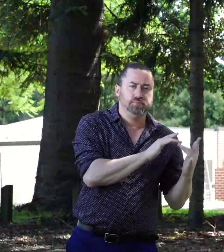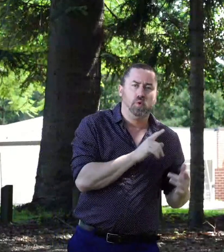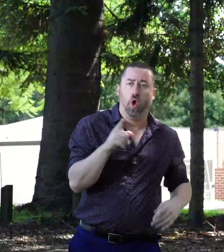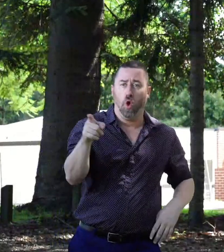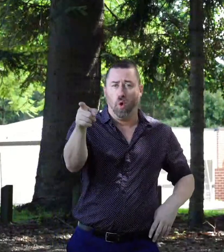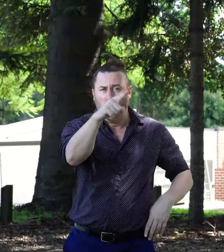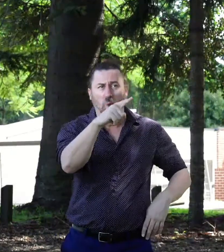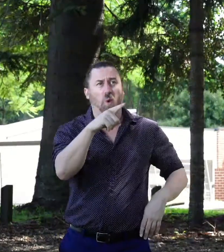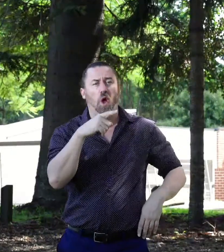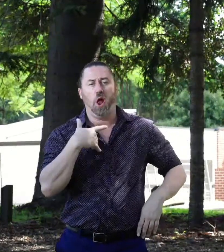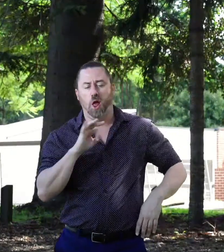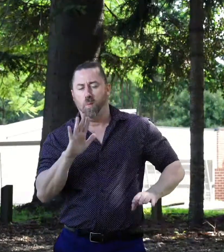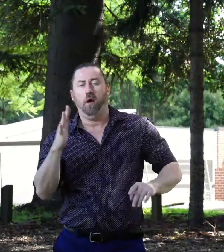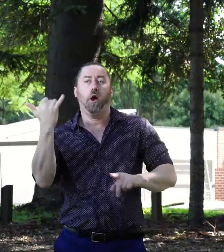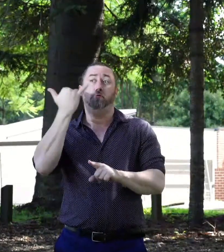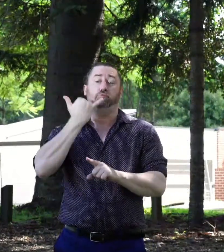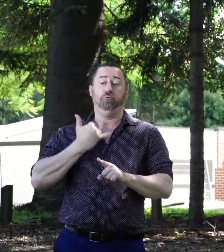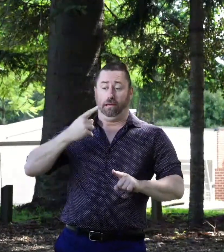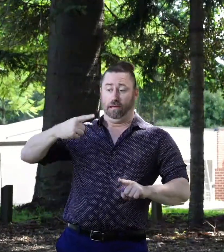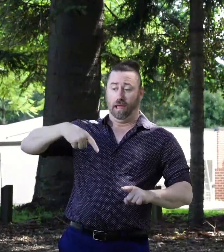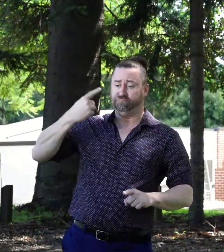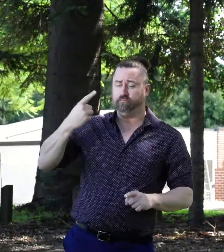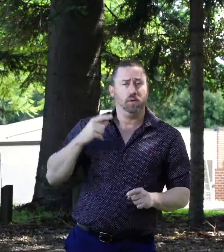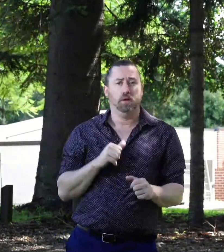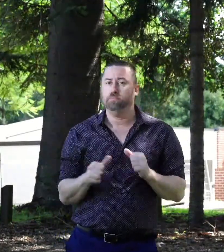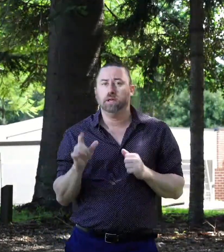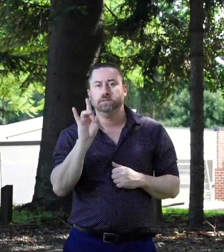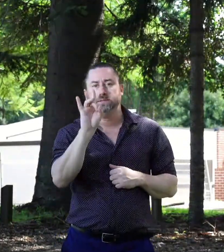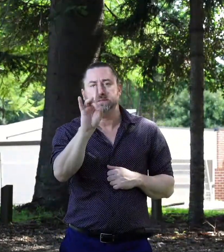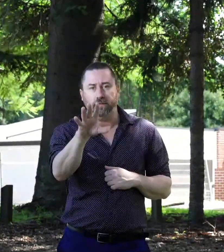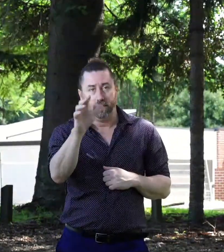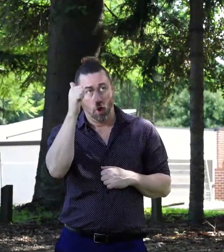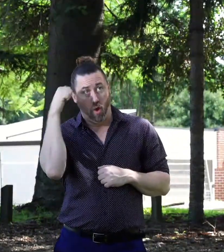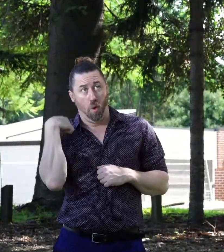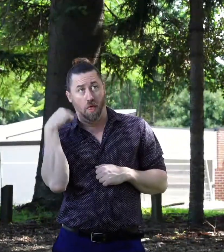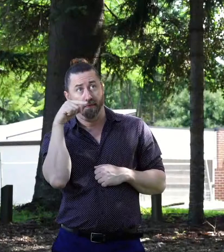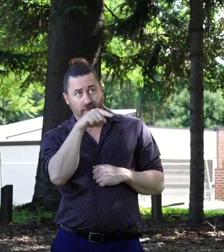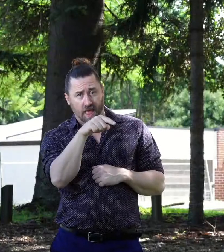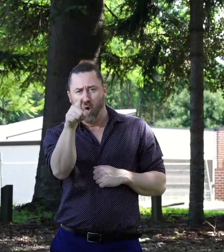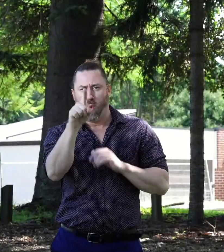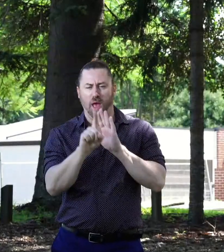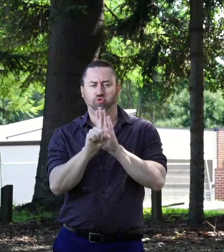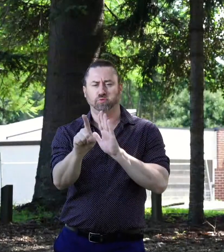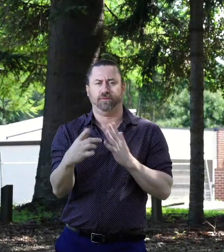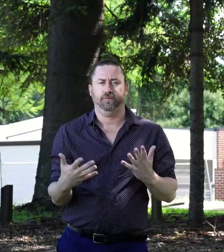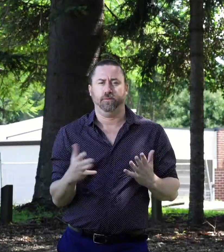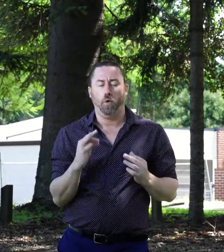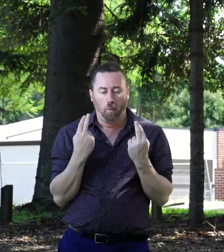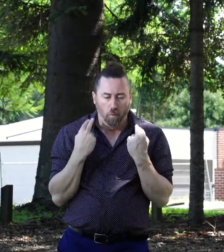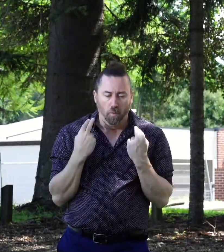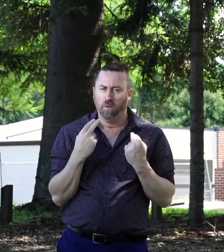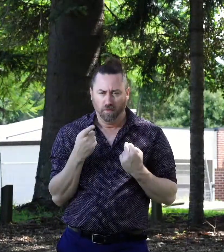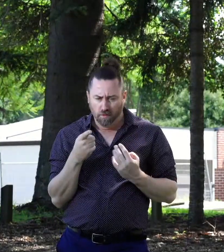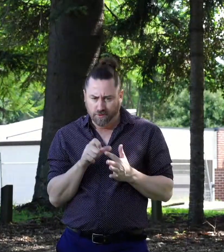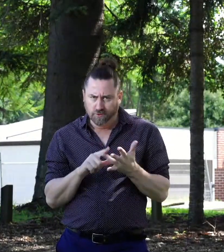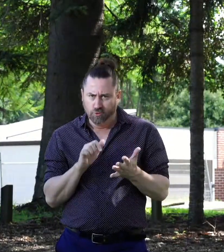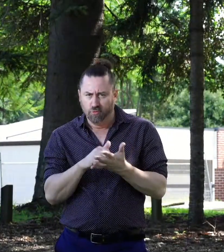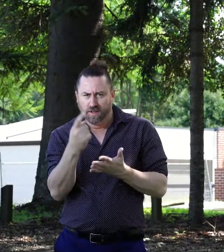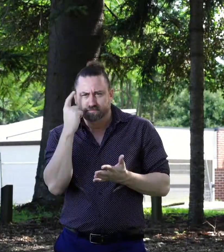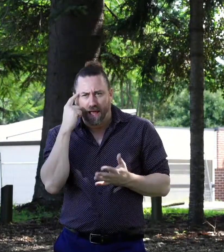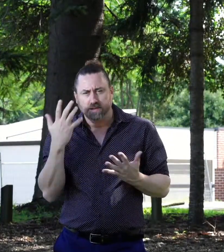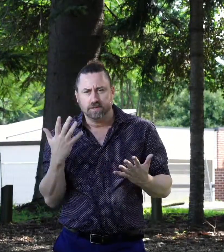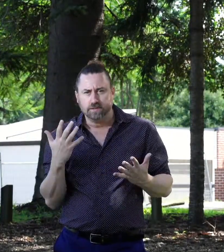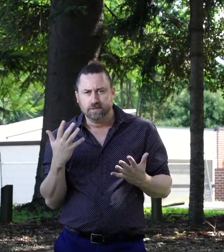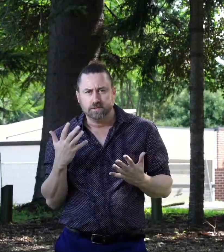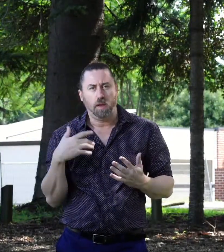call, come forward and quarantine yourself and get tested. But assuming that everyone has done the right thing, there should